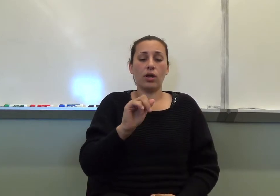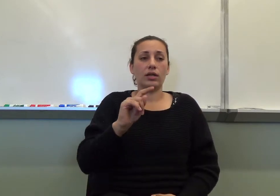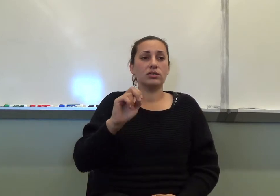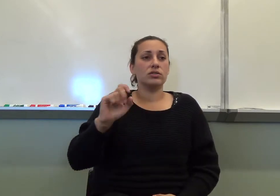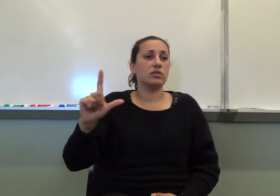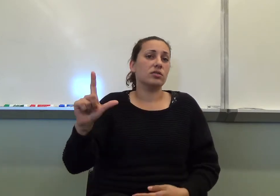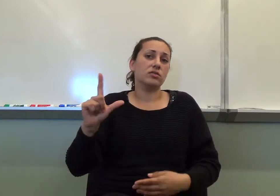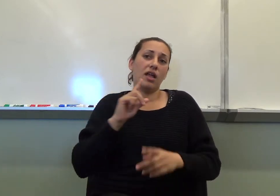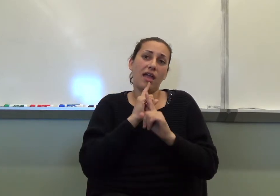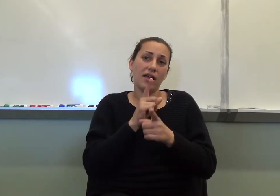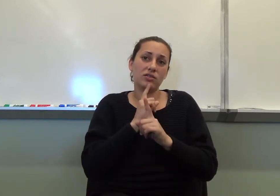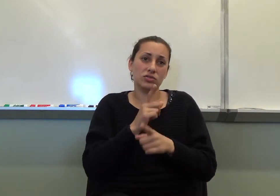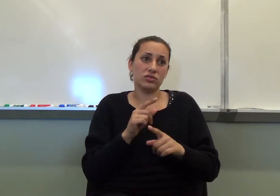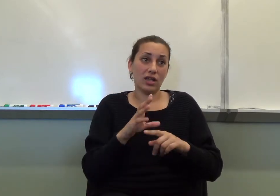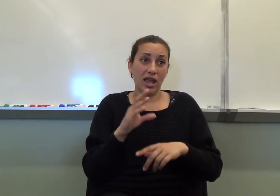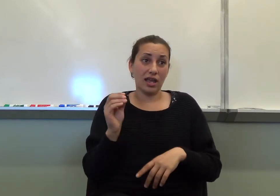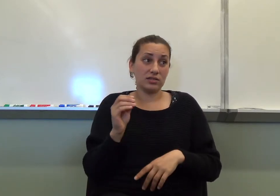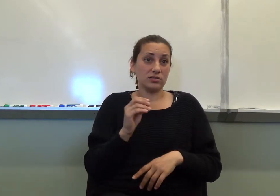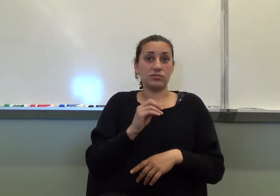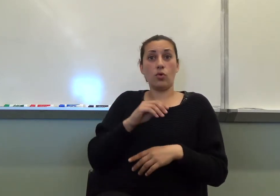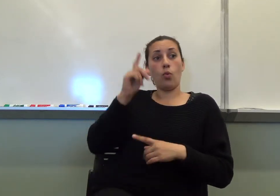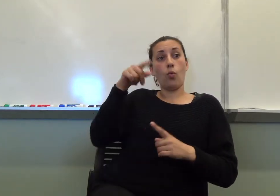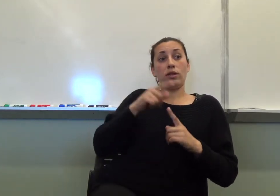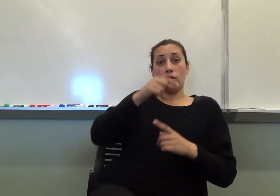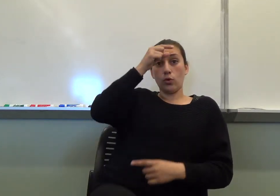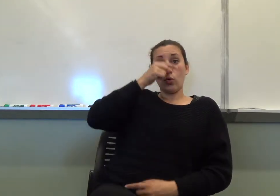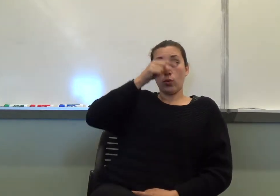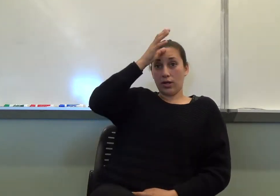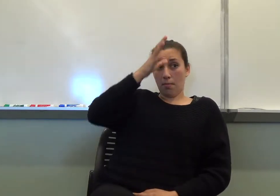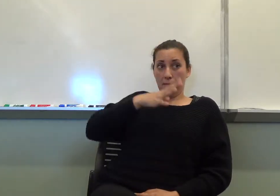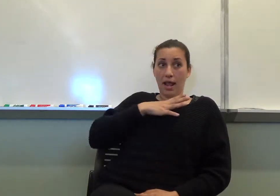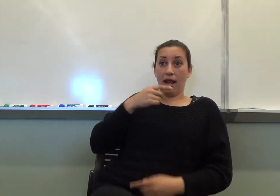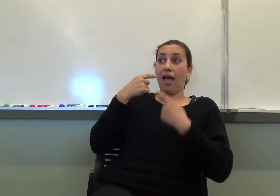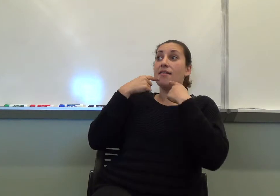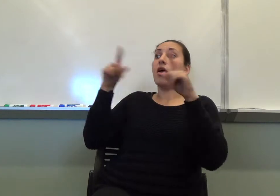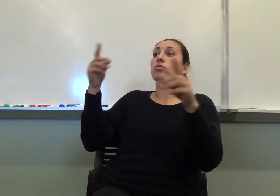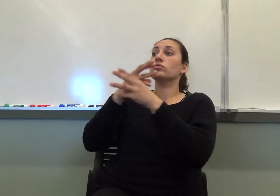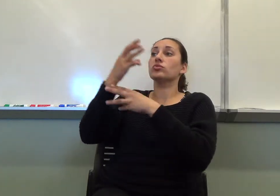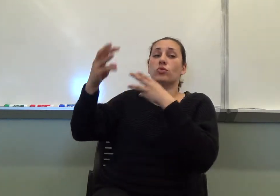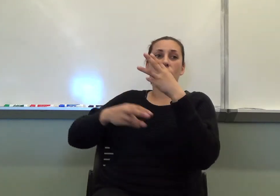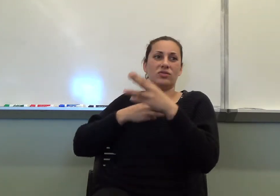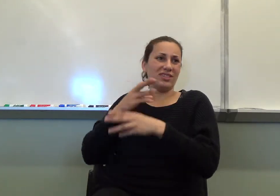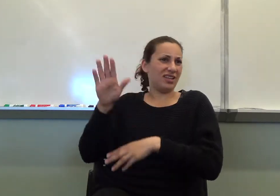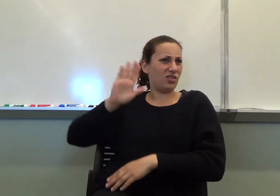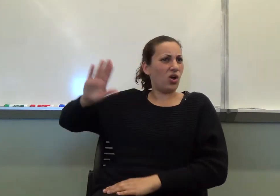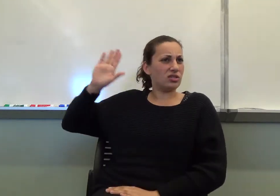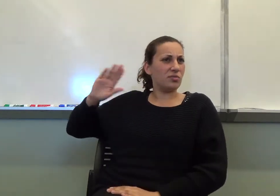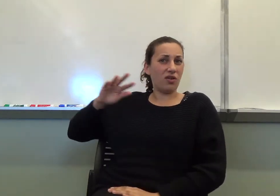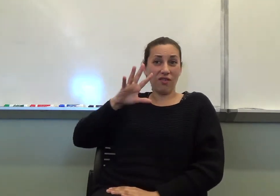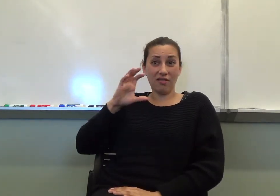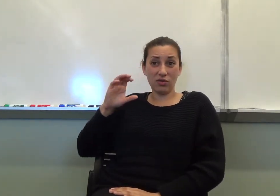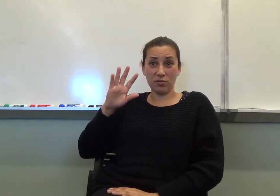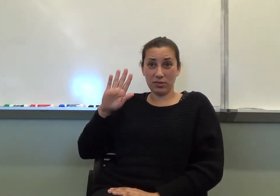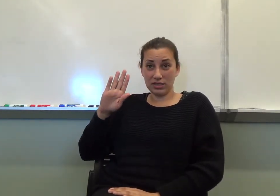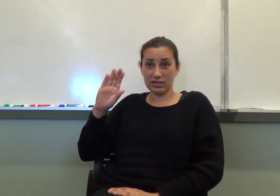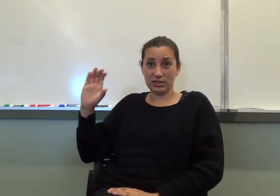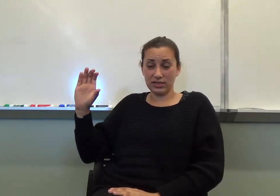when he announced this to the world, this was 500 BC in Greece, They knew about numbers, they did a